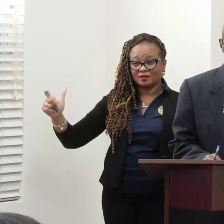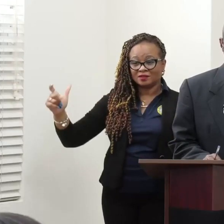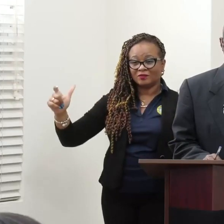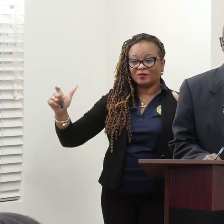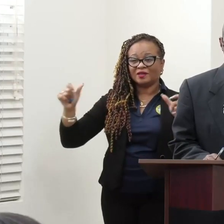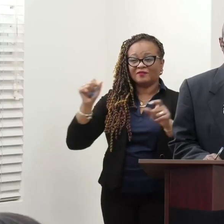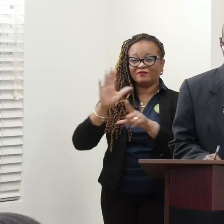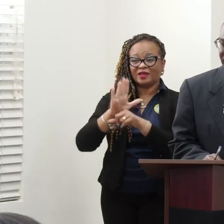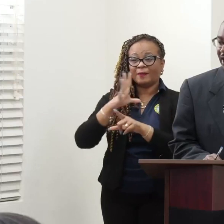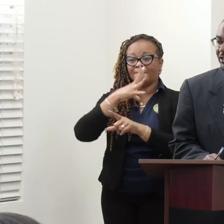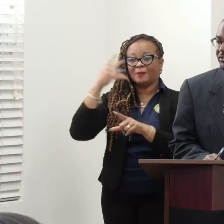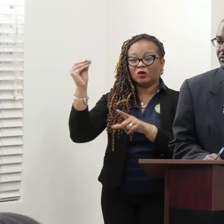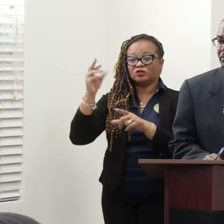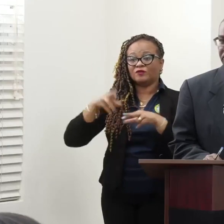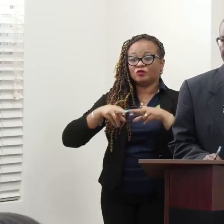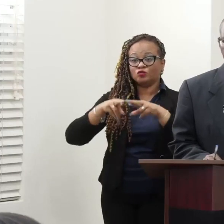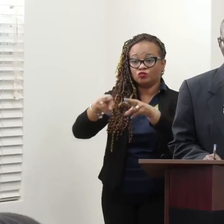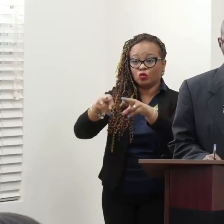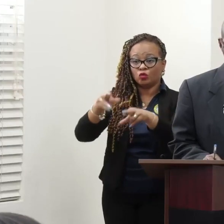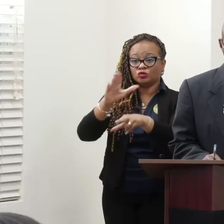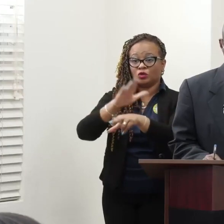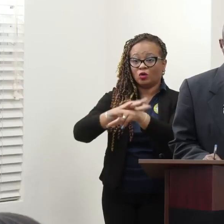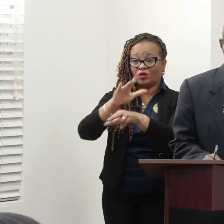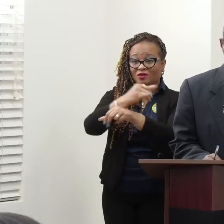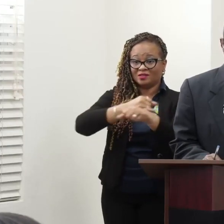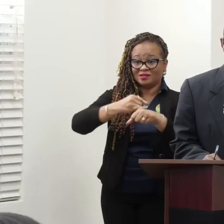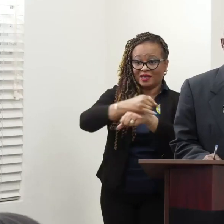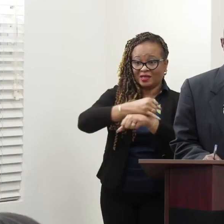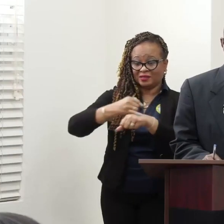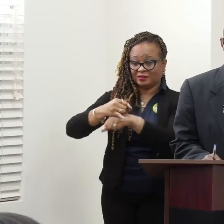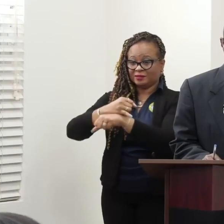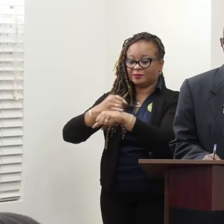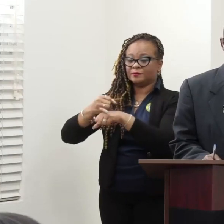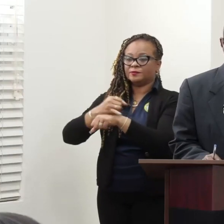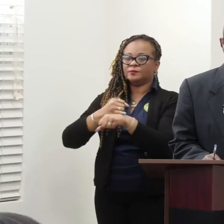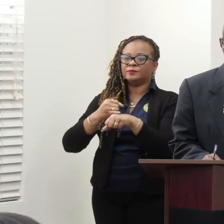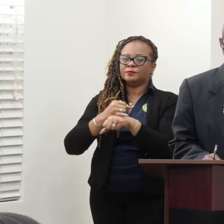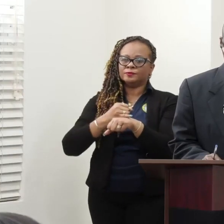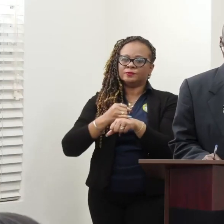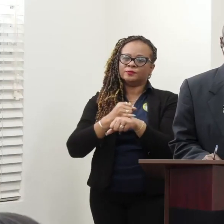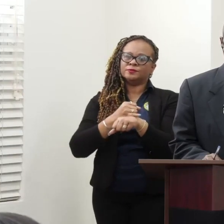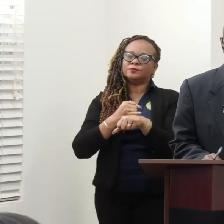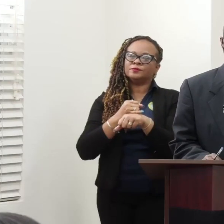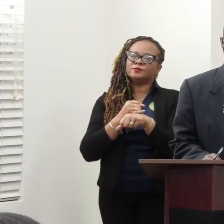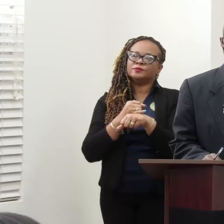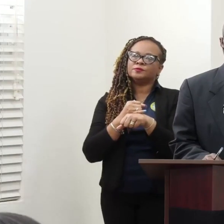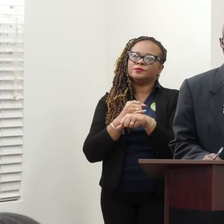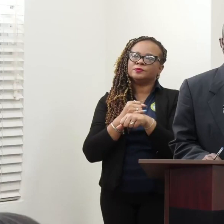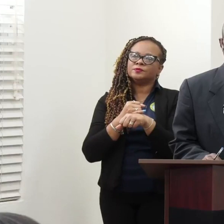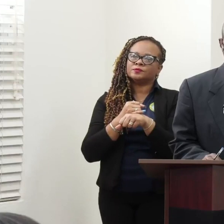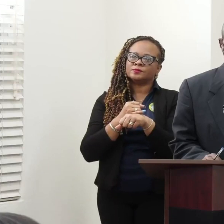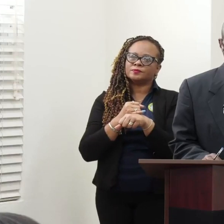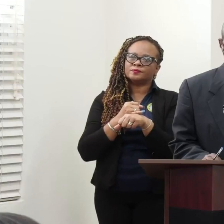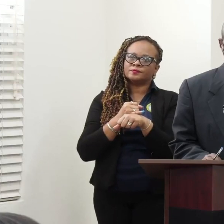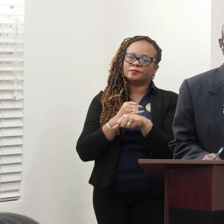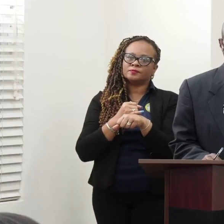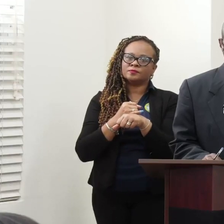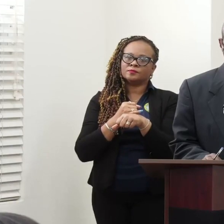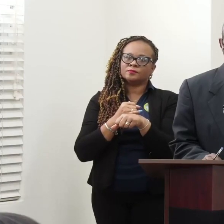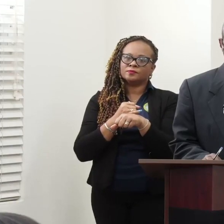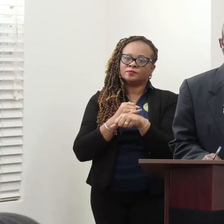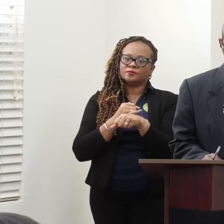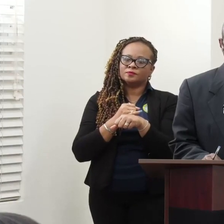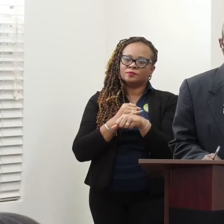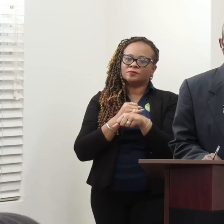of the coastal roads on these islands. Il y a toujours un vent avec un pile lapi. Si vous êtes tout près de la mer, il y a un